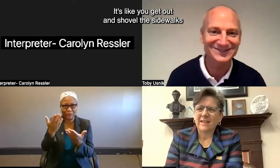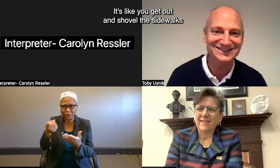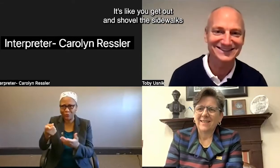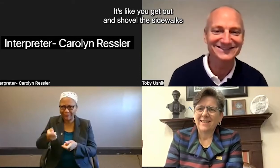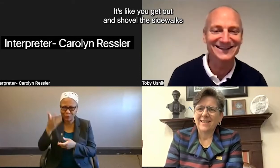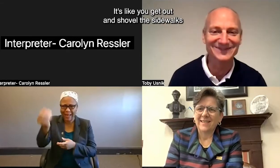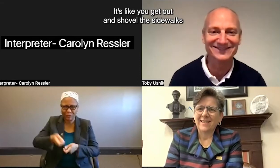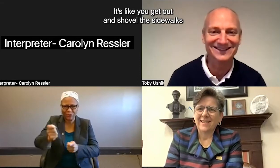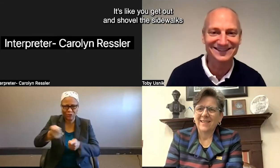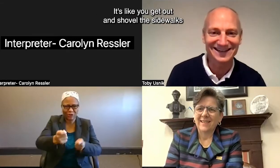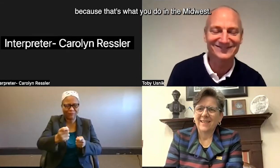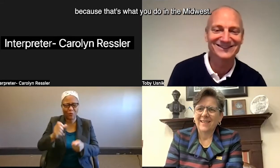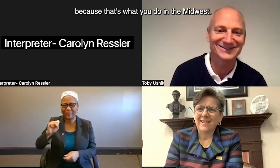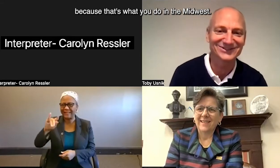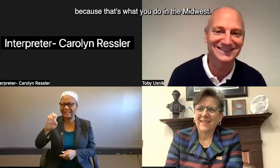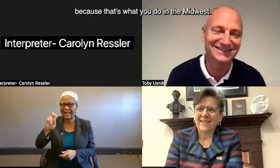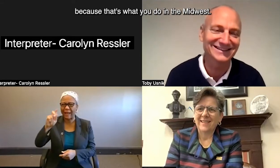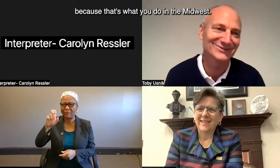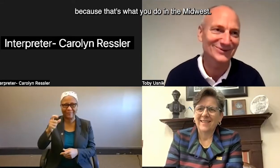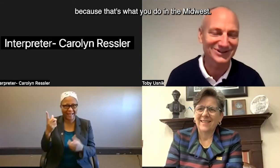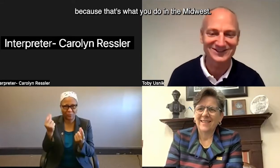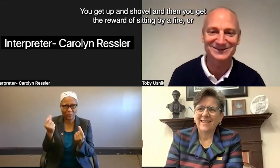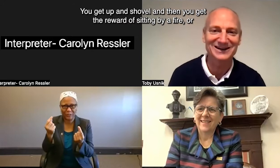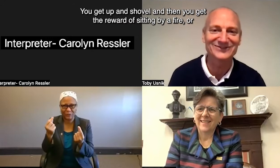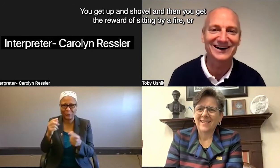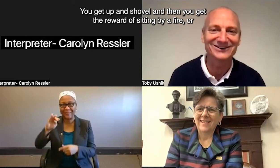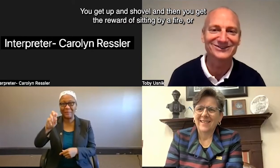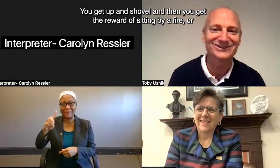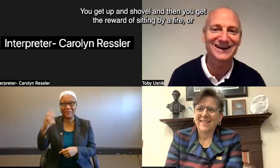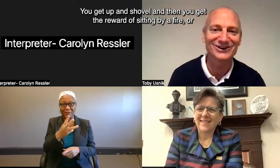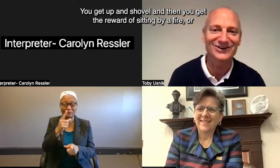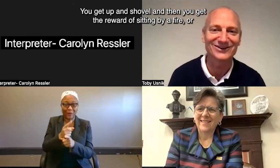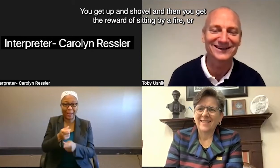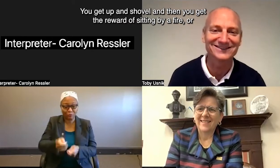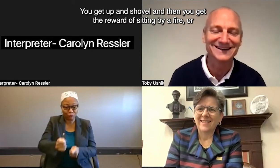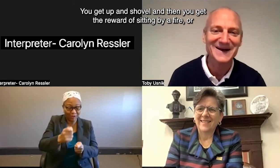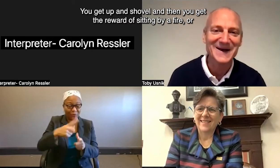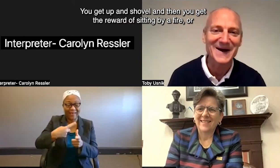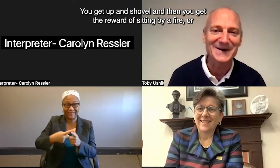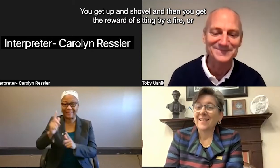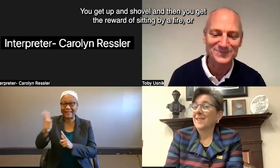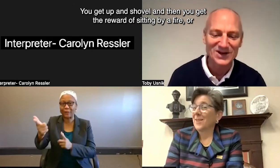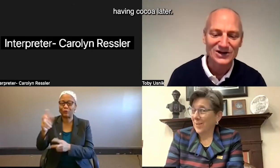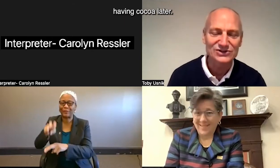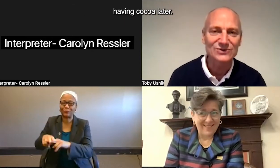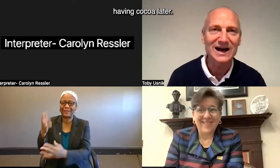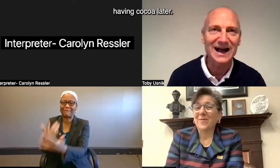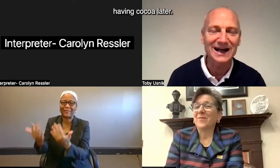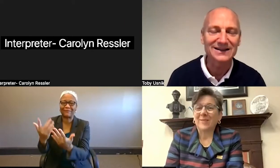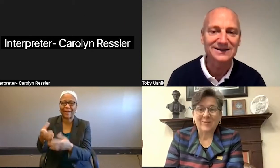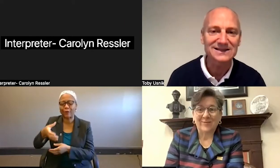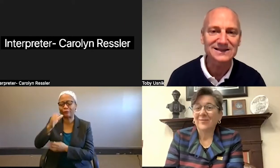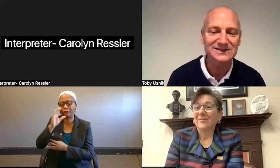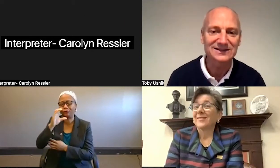because that's what you do in the Midwest. You get out and shovel, and then you get the reward of sitting by a fire or having cocoa later. So